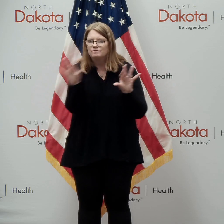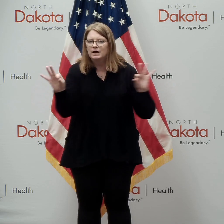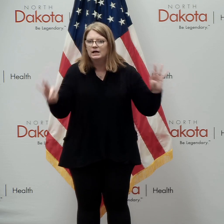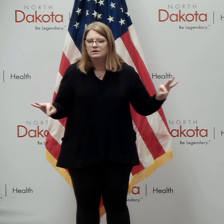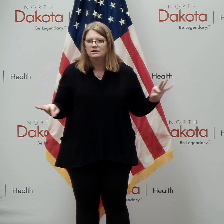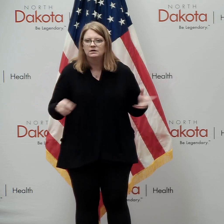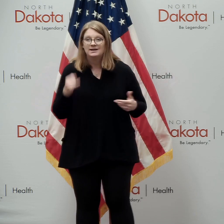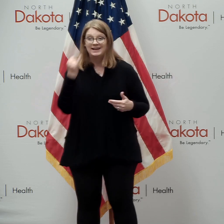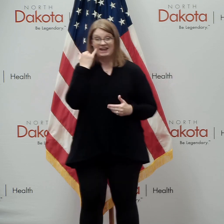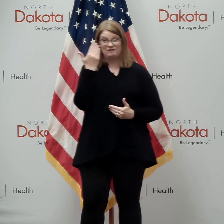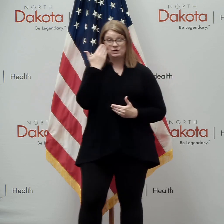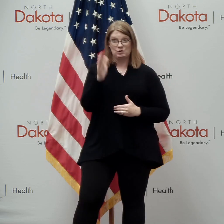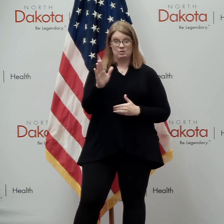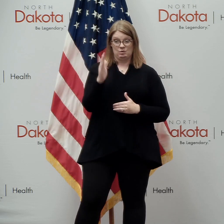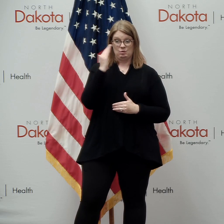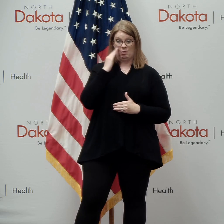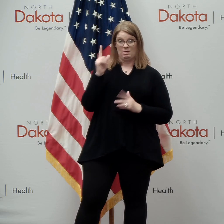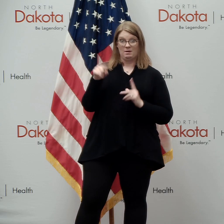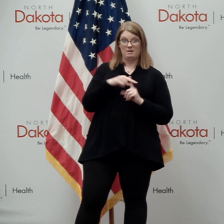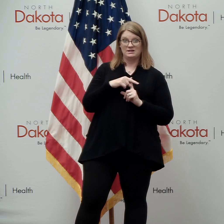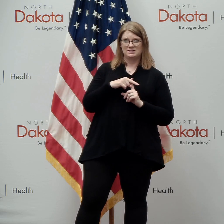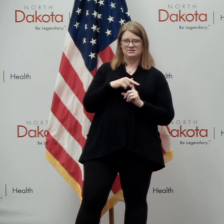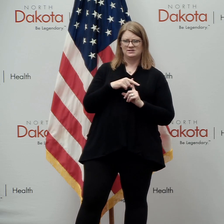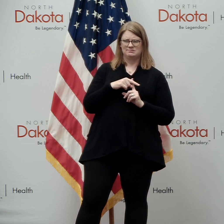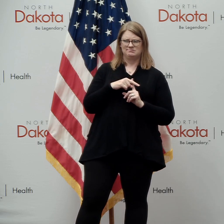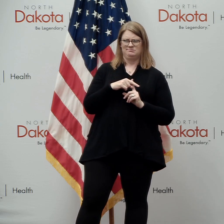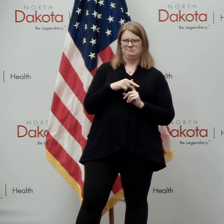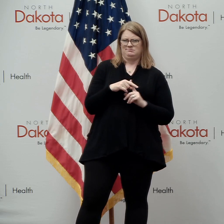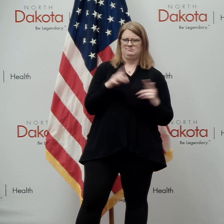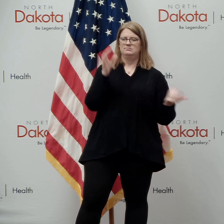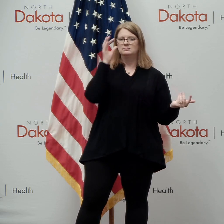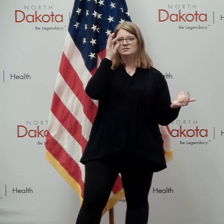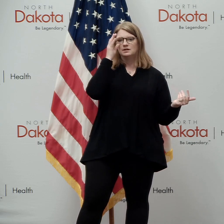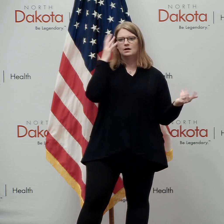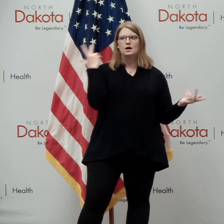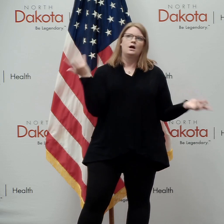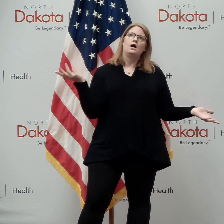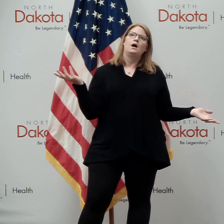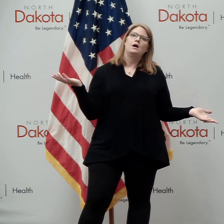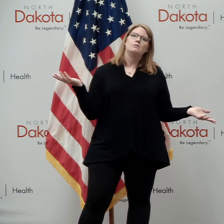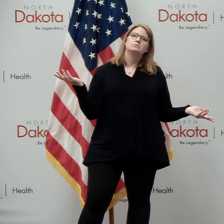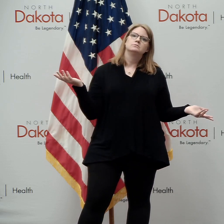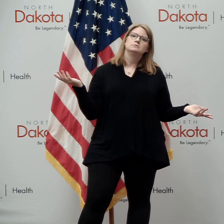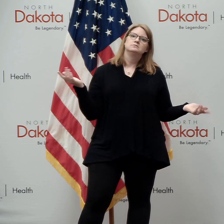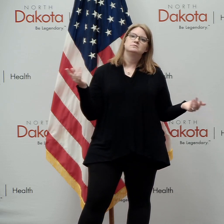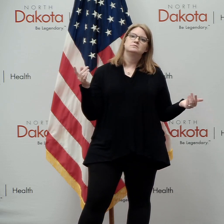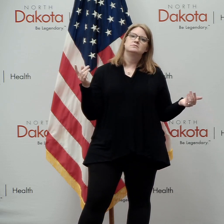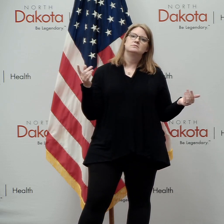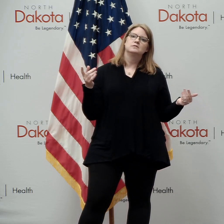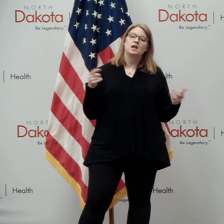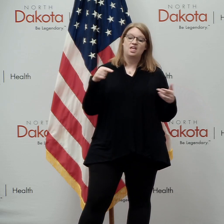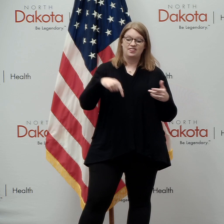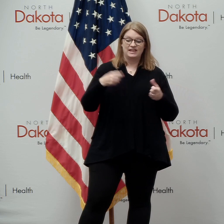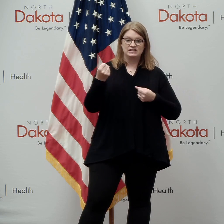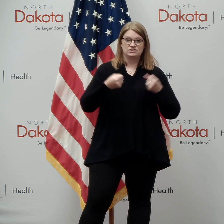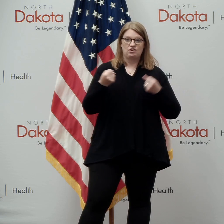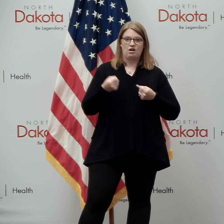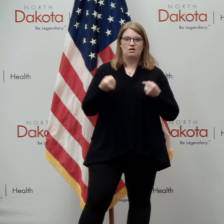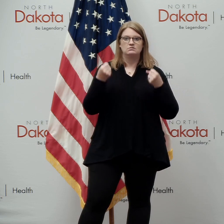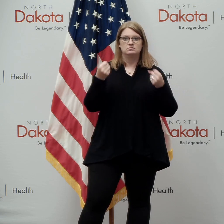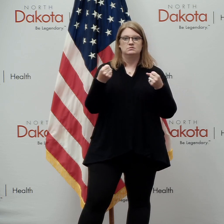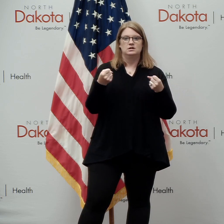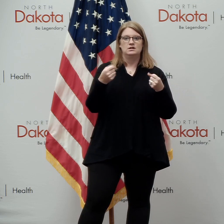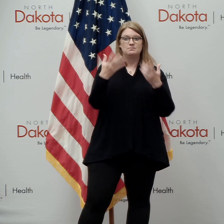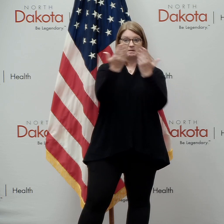want to know where your positives are, that's a good thing. I mean, then that would literally be like saying, okay, I want to drive this car with my windshield